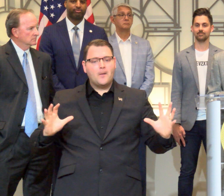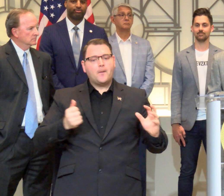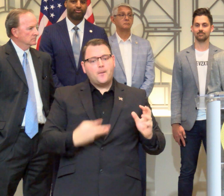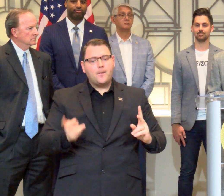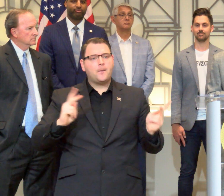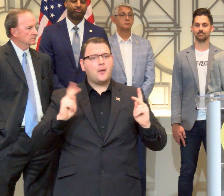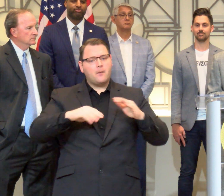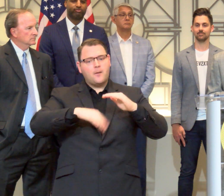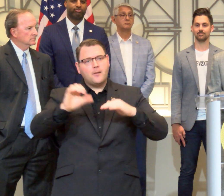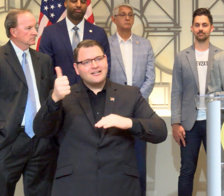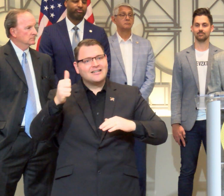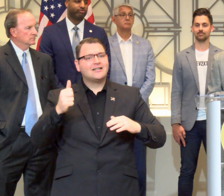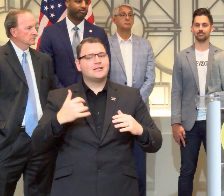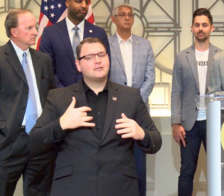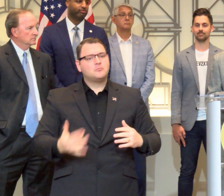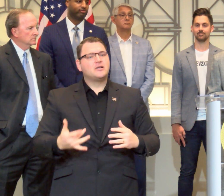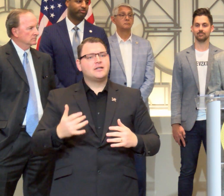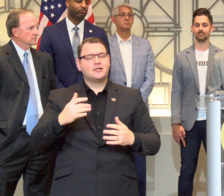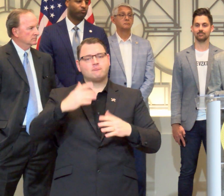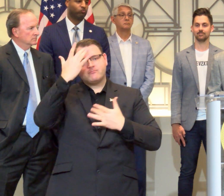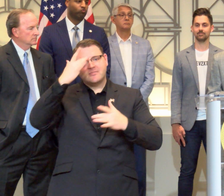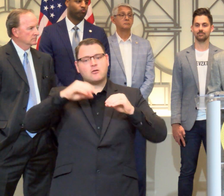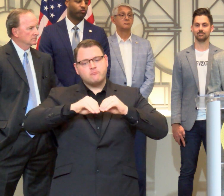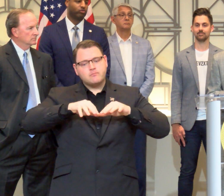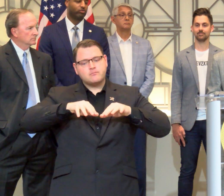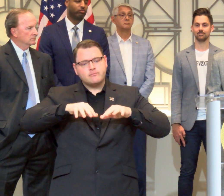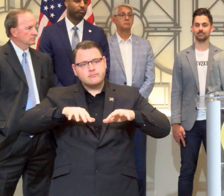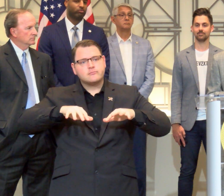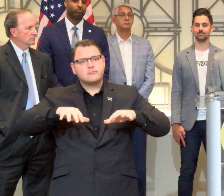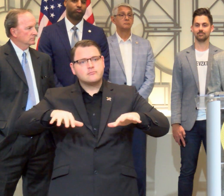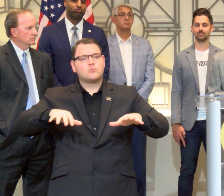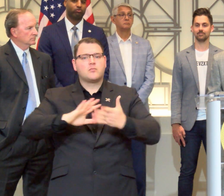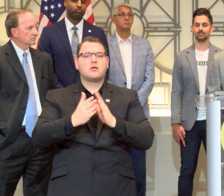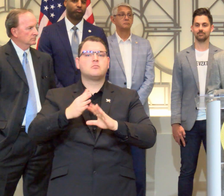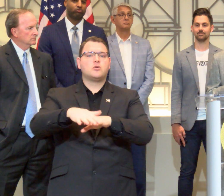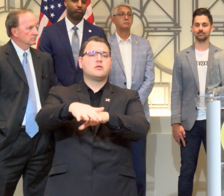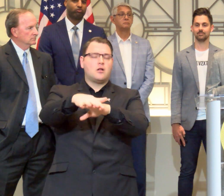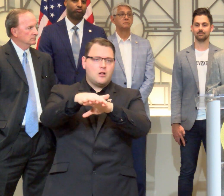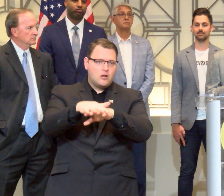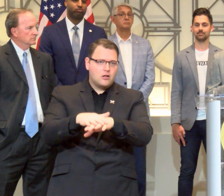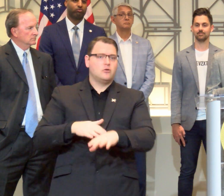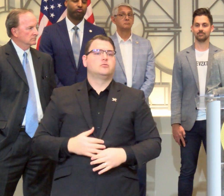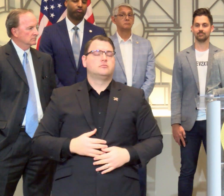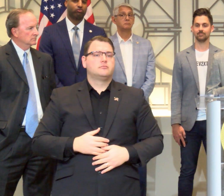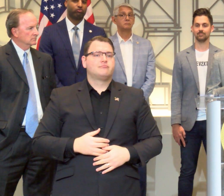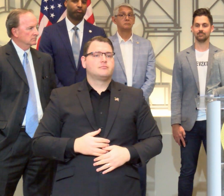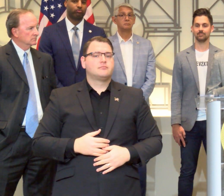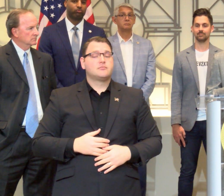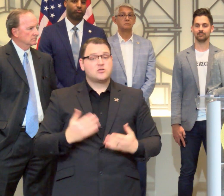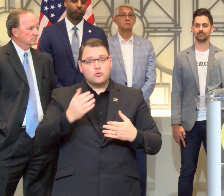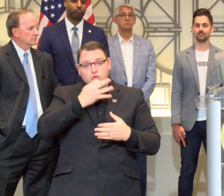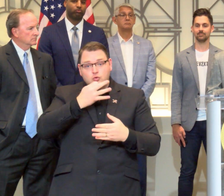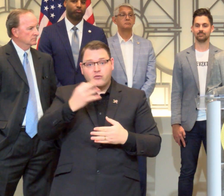down the progression. So as the weekend comes, I'm asking people just to kind of find a way to